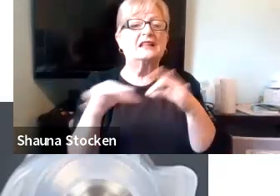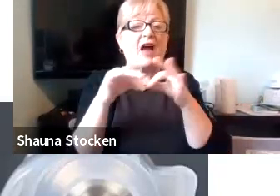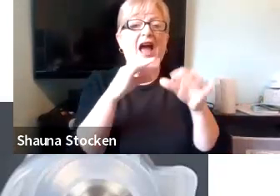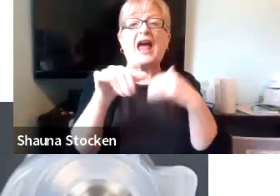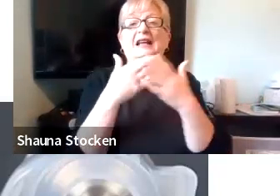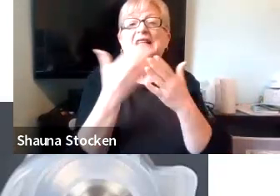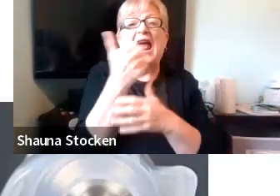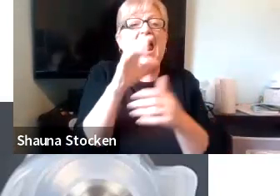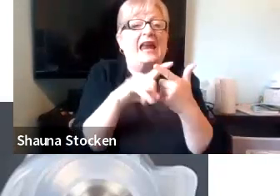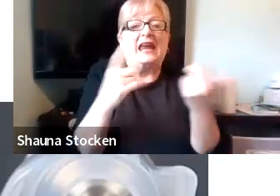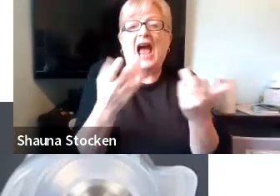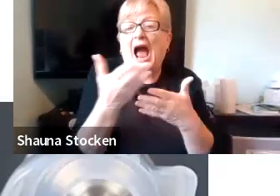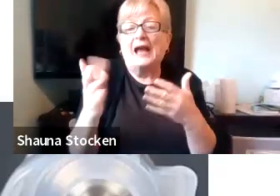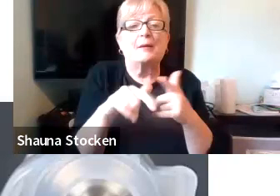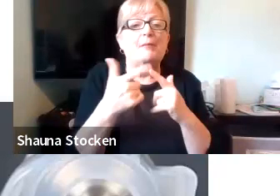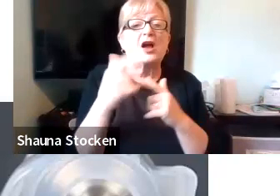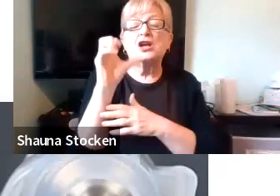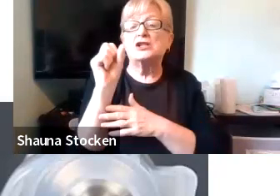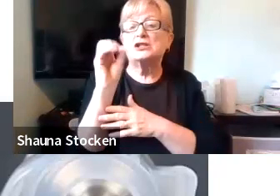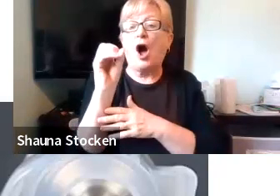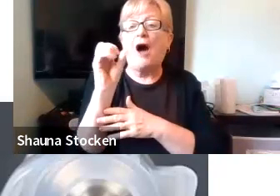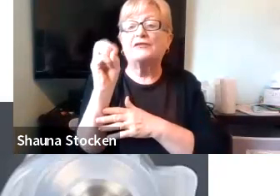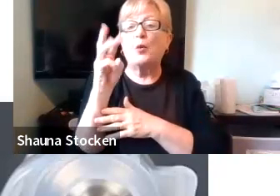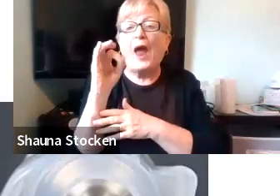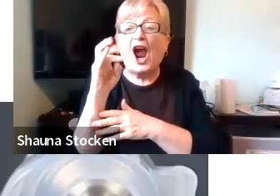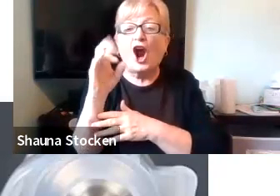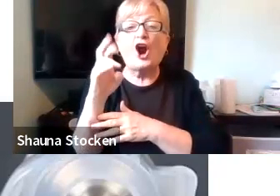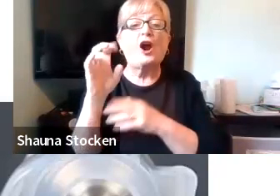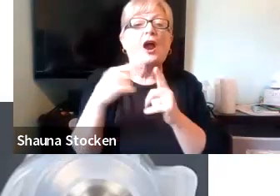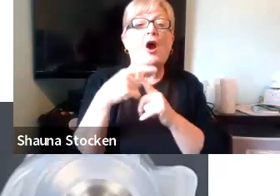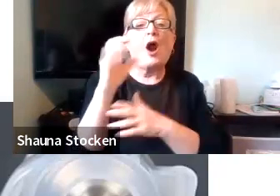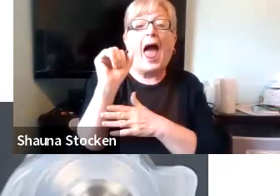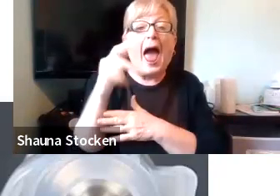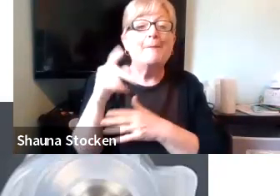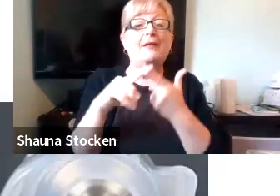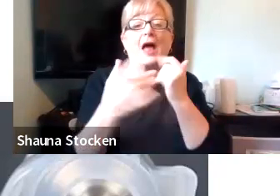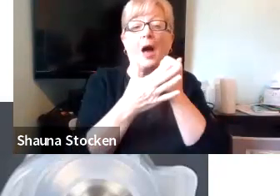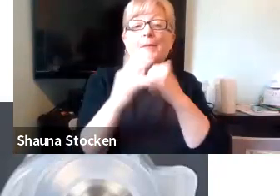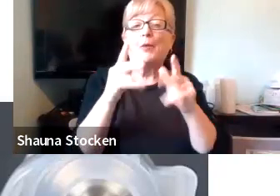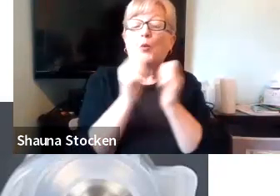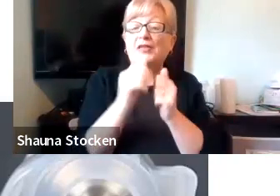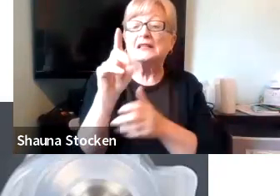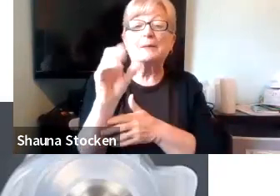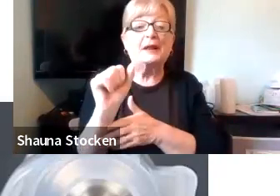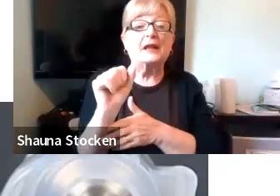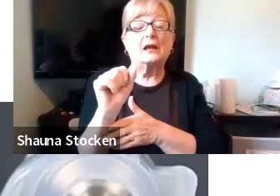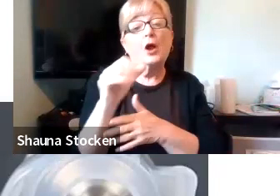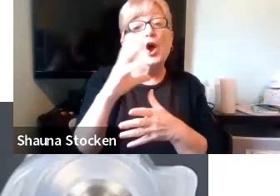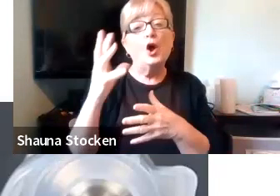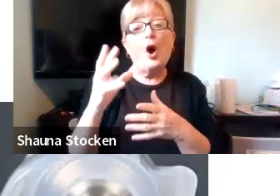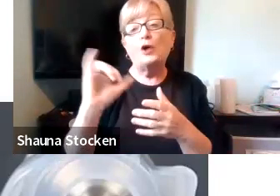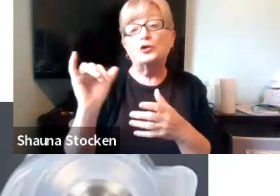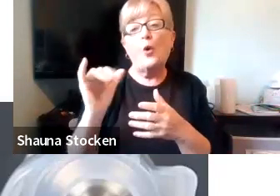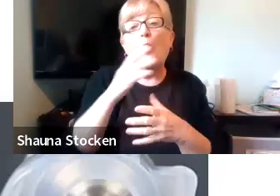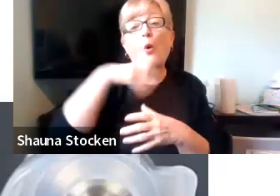equipment, software, or app that can be used to help people with disabilities, including older adults, do what